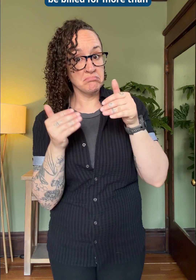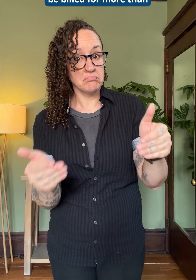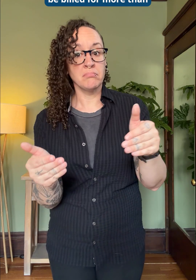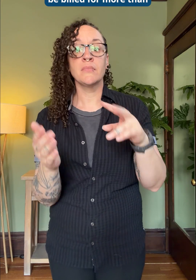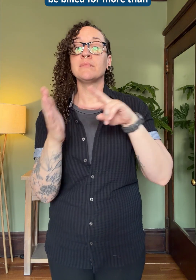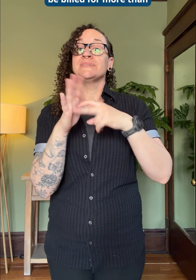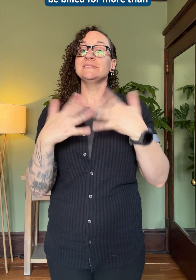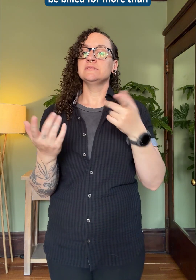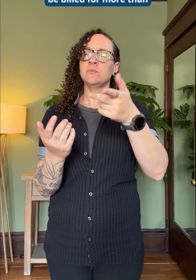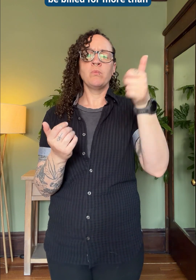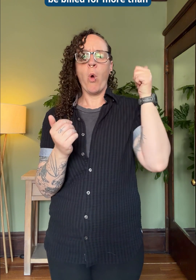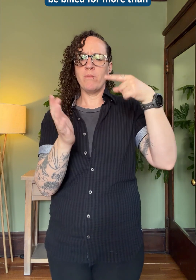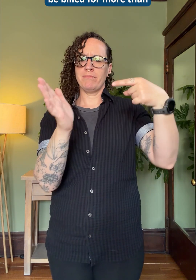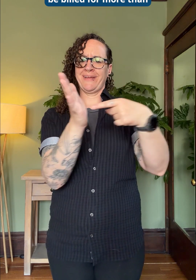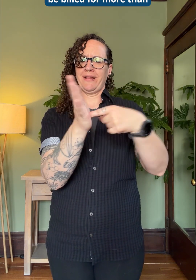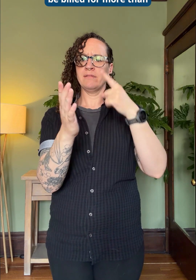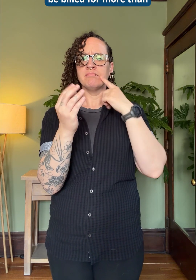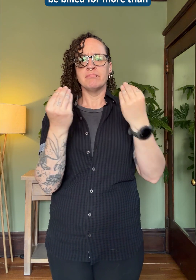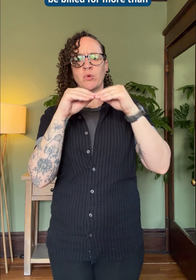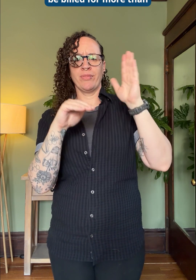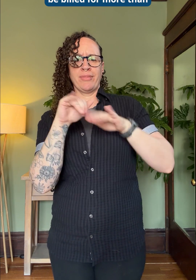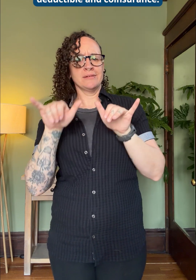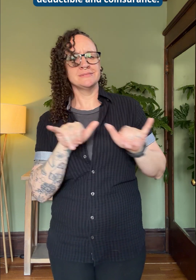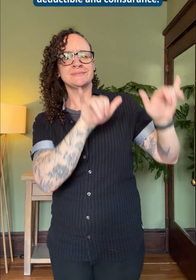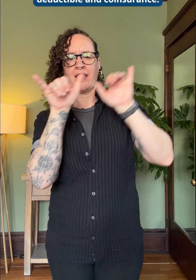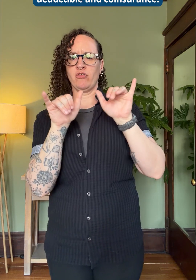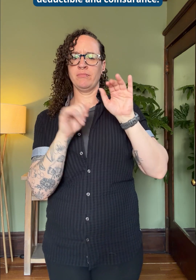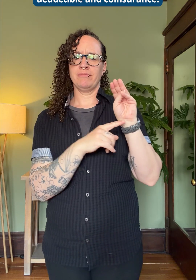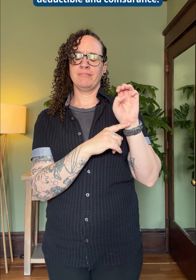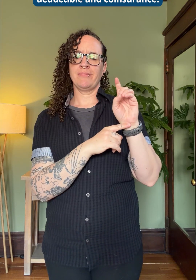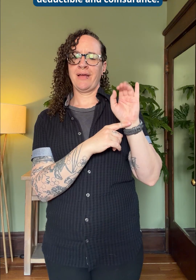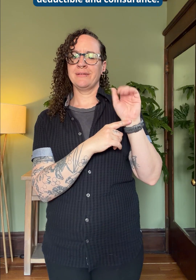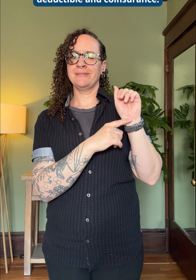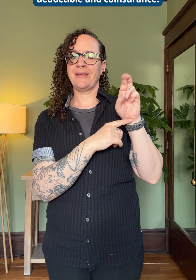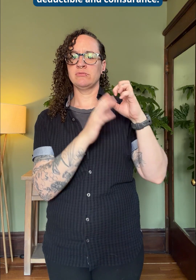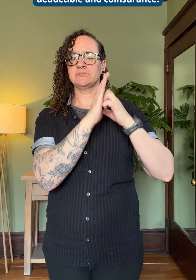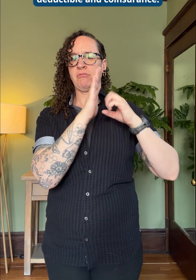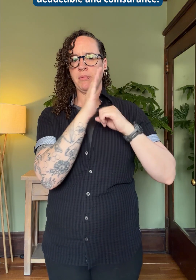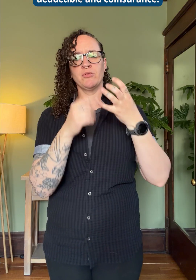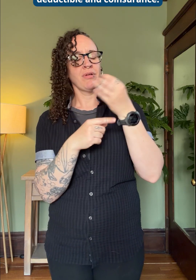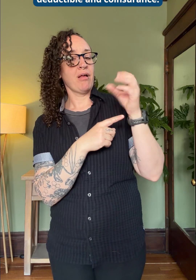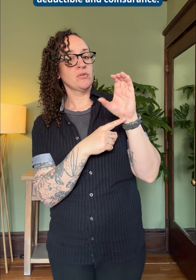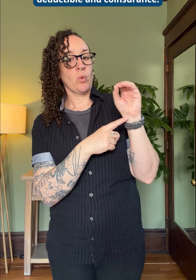If they do, you won't be billed for more than the standard Medicare deductible and coinsurance.